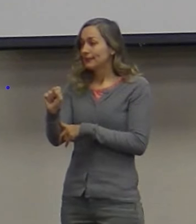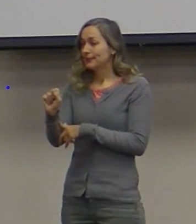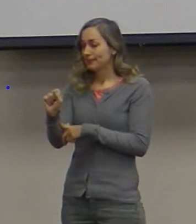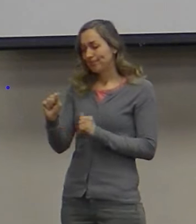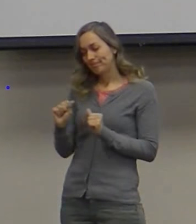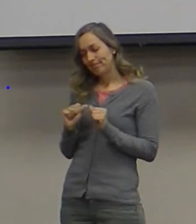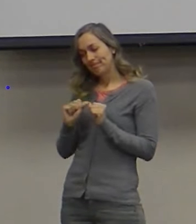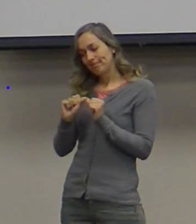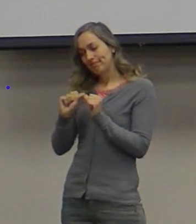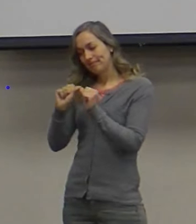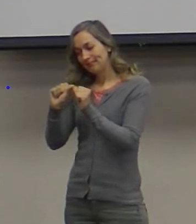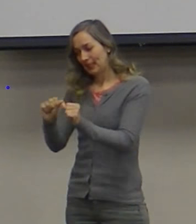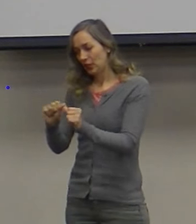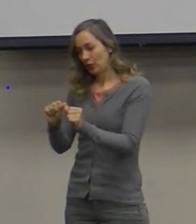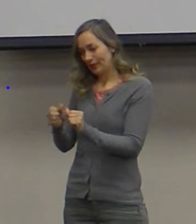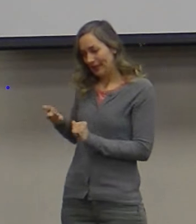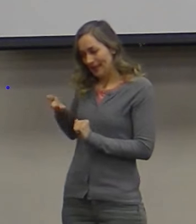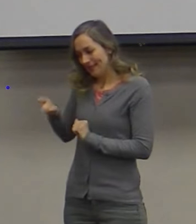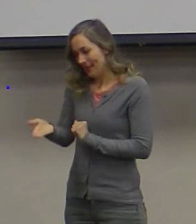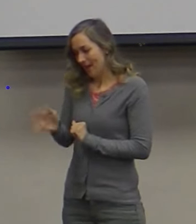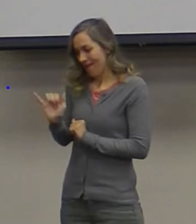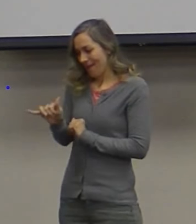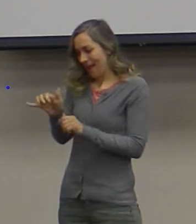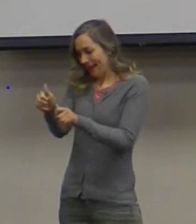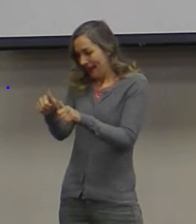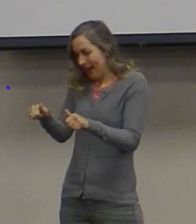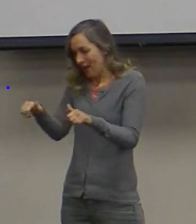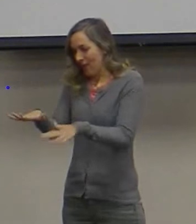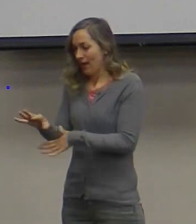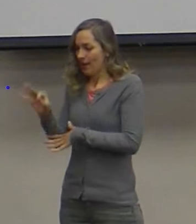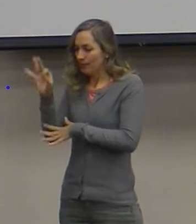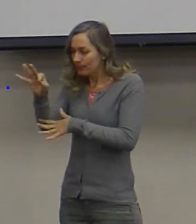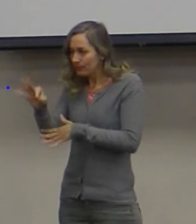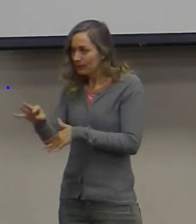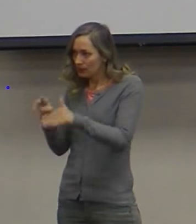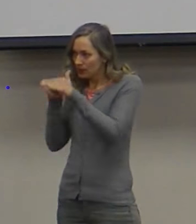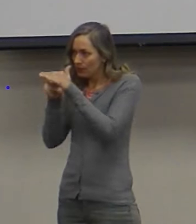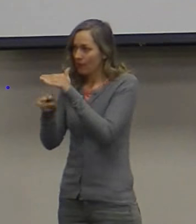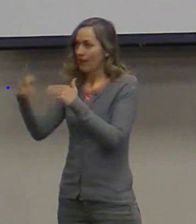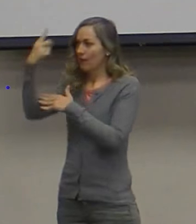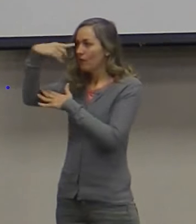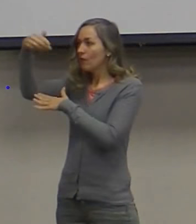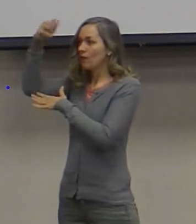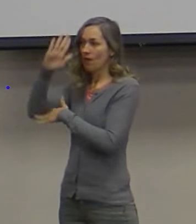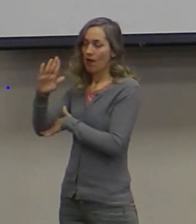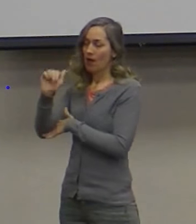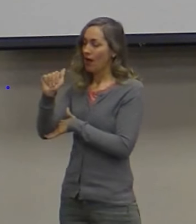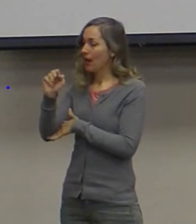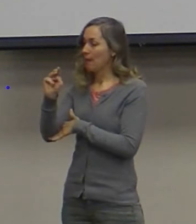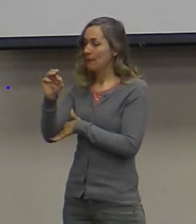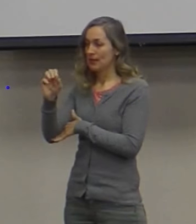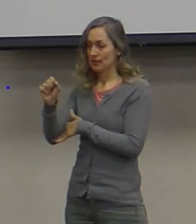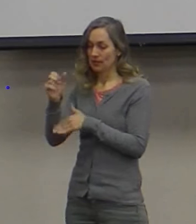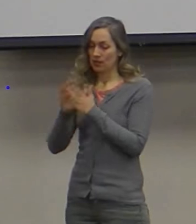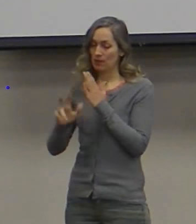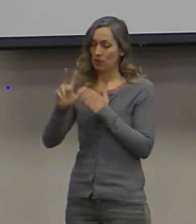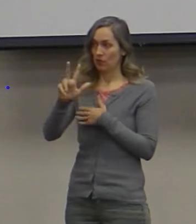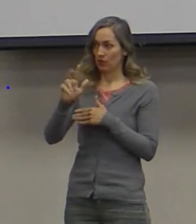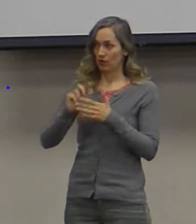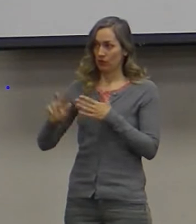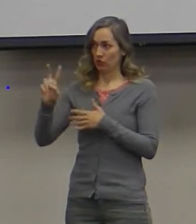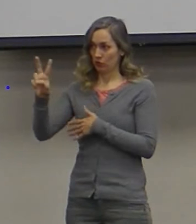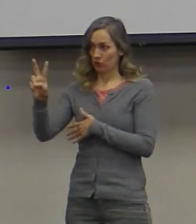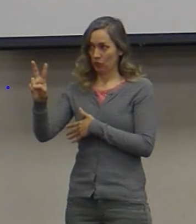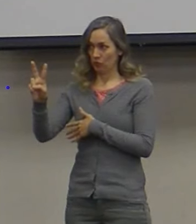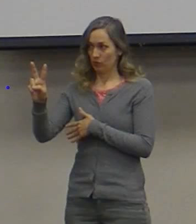this is going on, preaching, prophesying for God. And he tells them in chapter 3, verse 2, this is